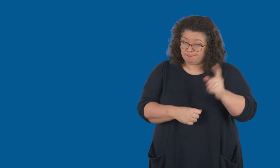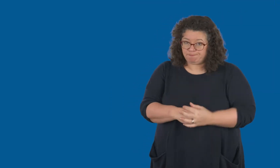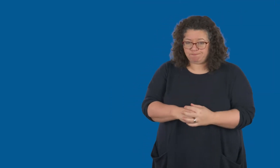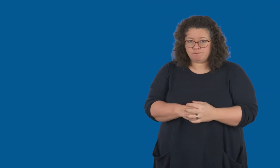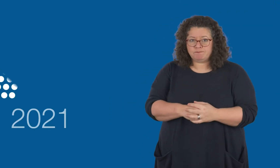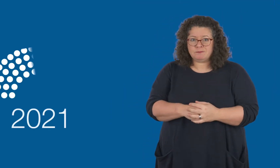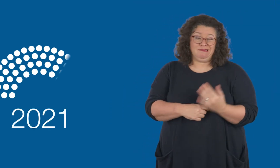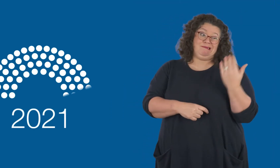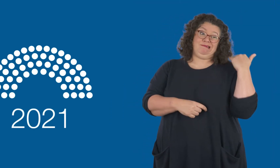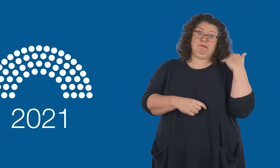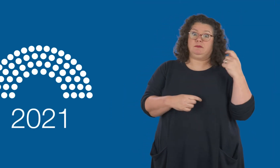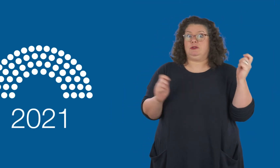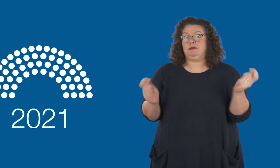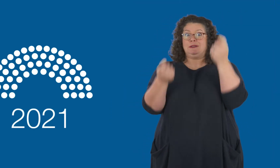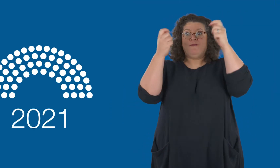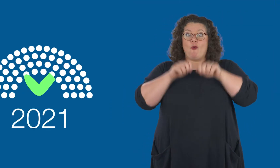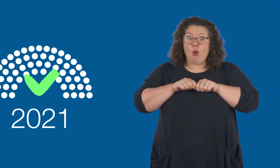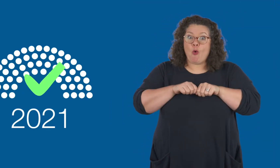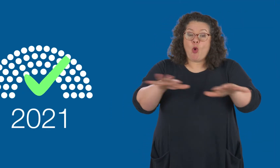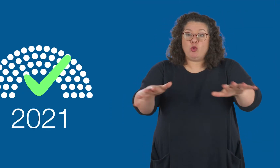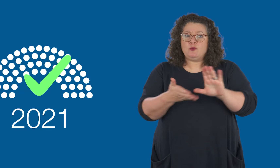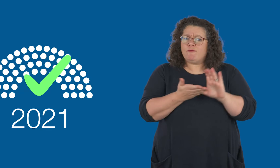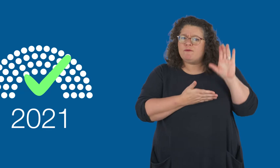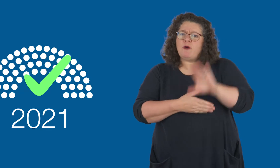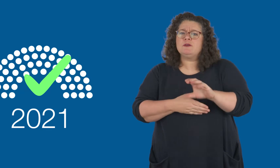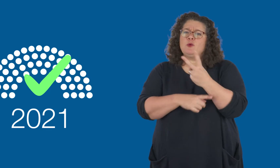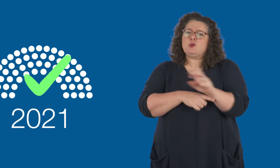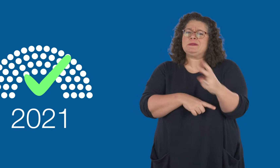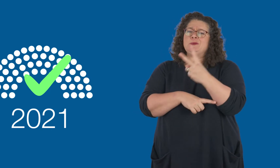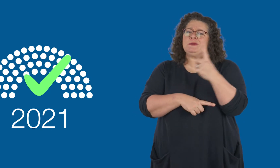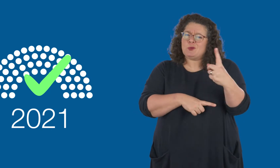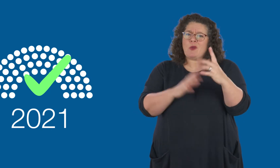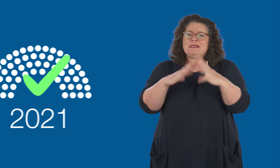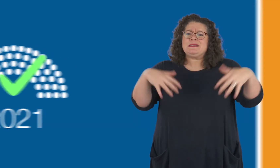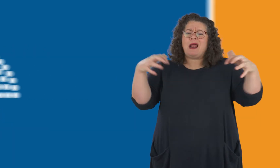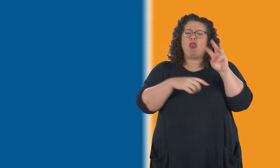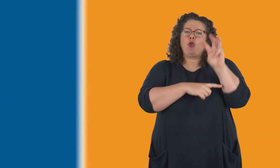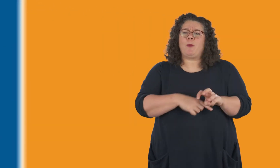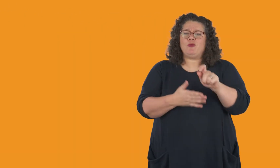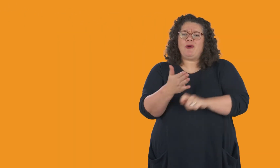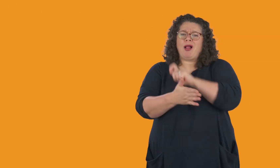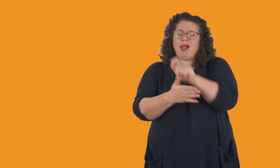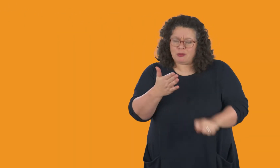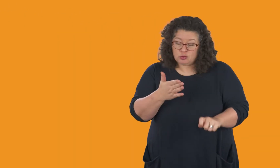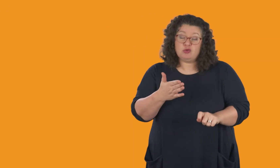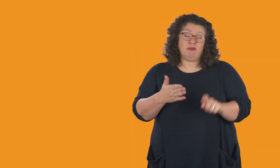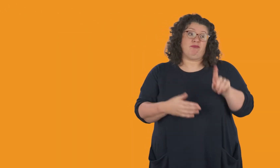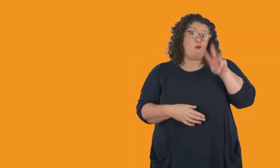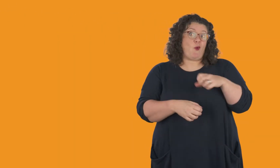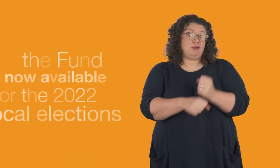Following the successful launch of the fund for the 2021 Senedd Cymru election, Welsh Government has given approval for the fund to be made available